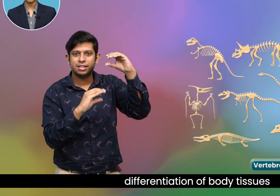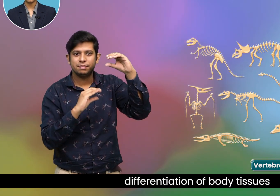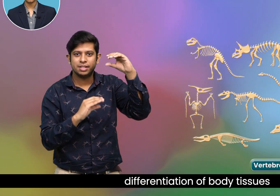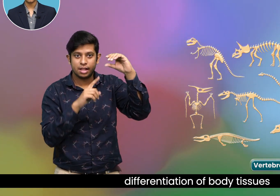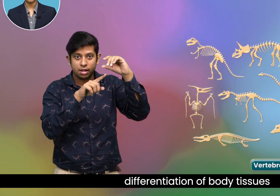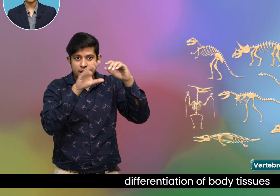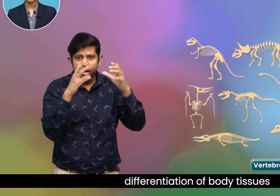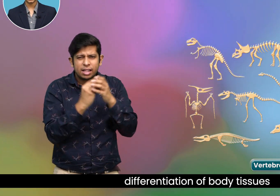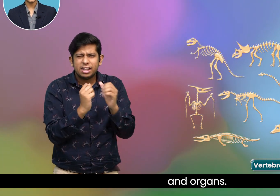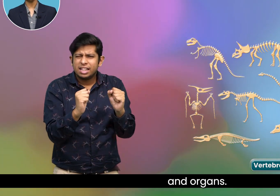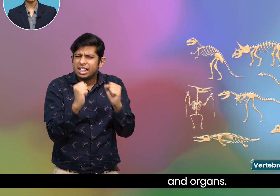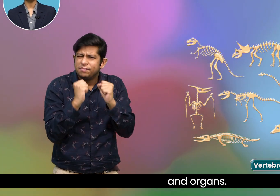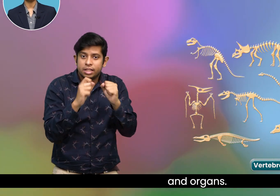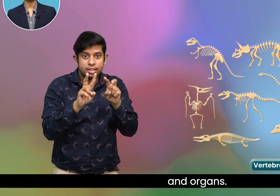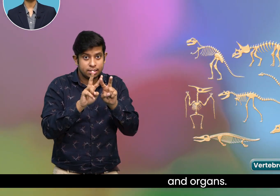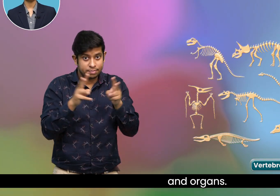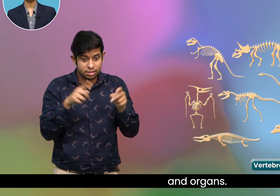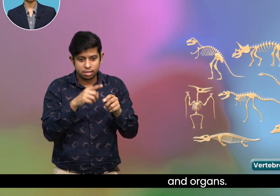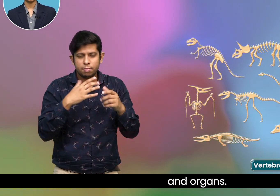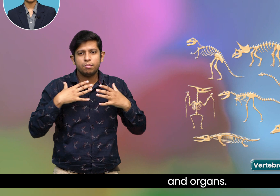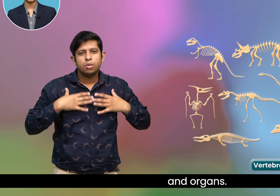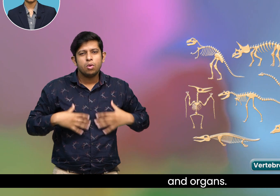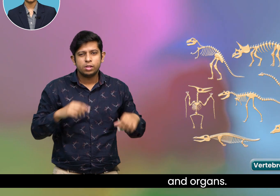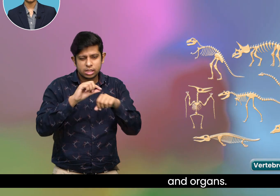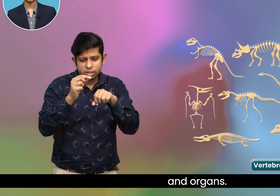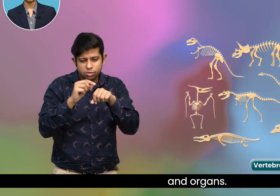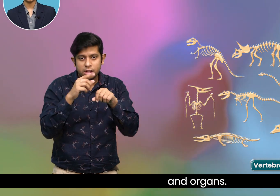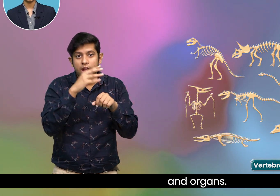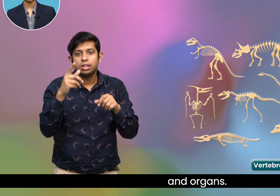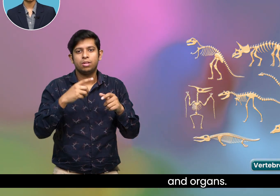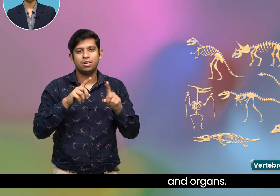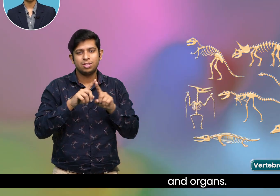tissues and organs.